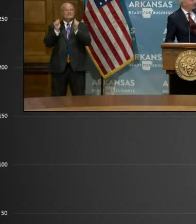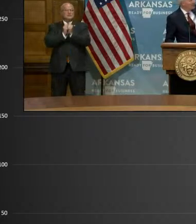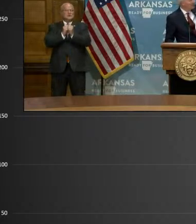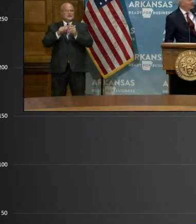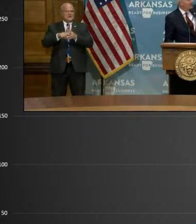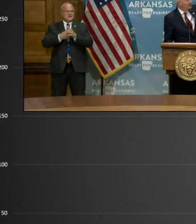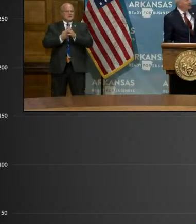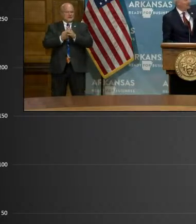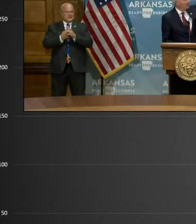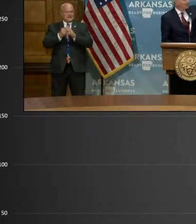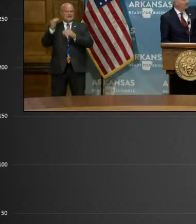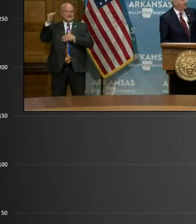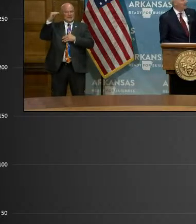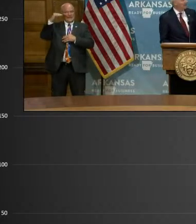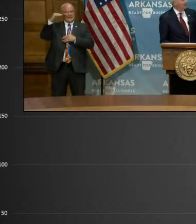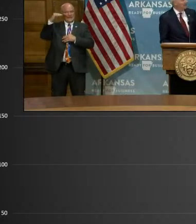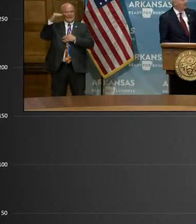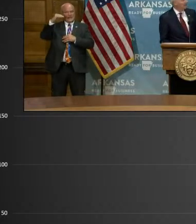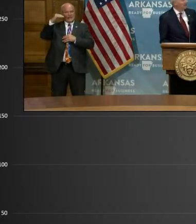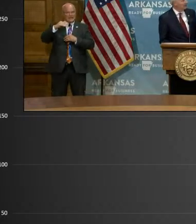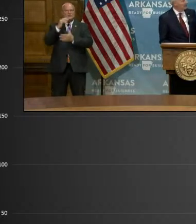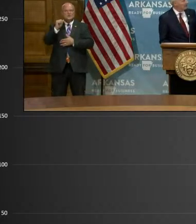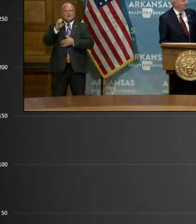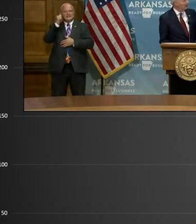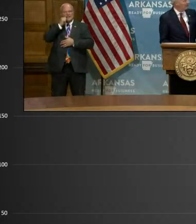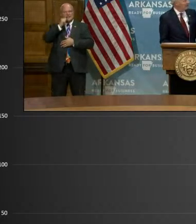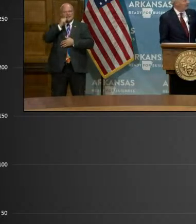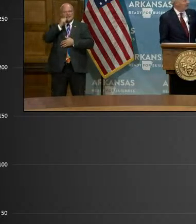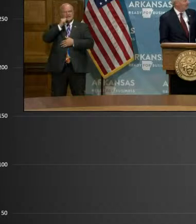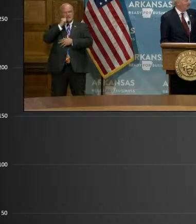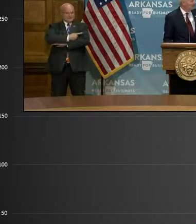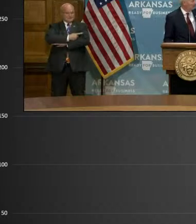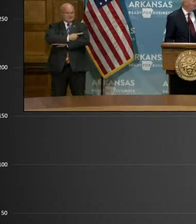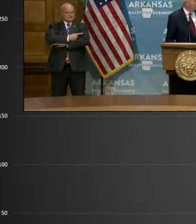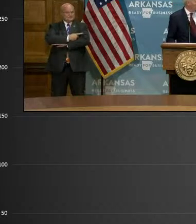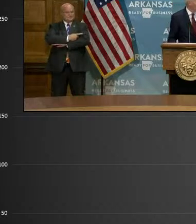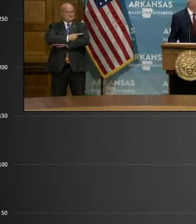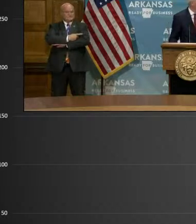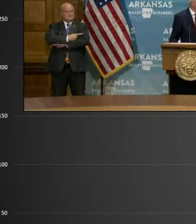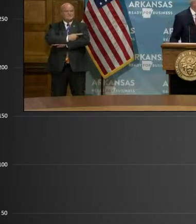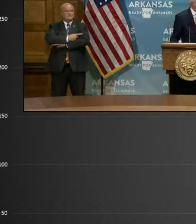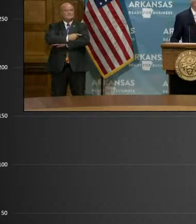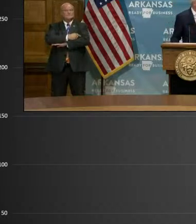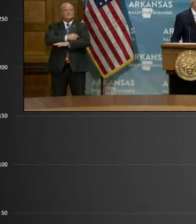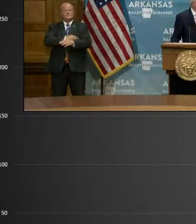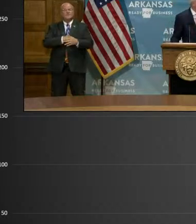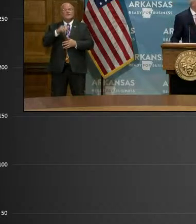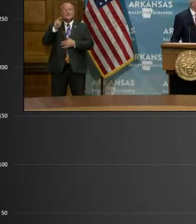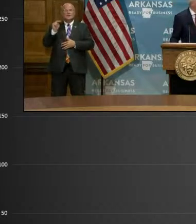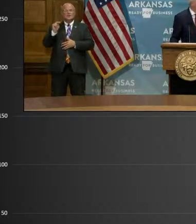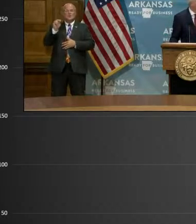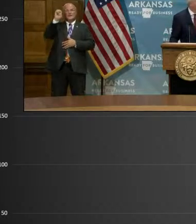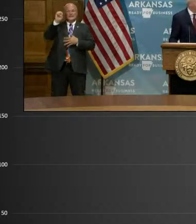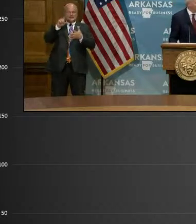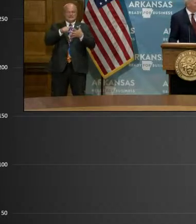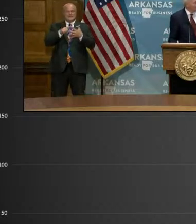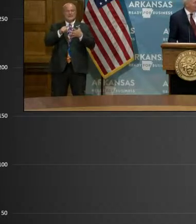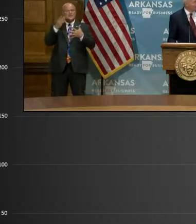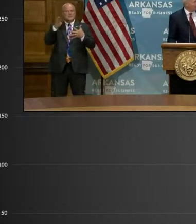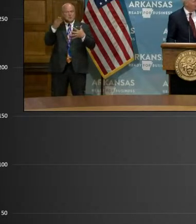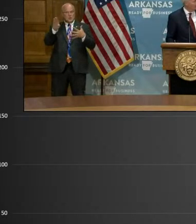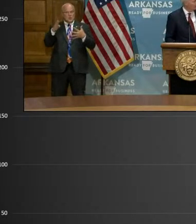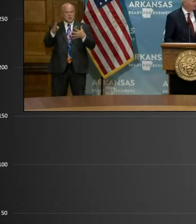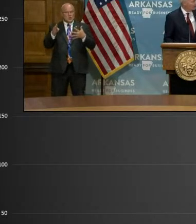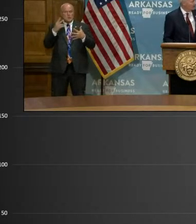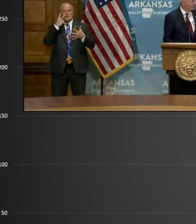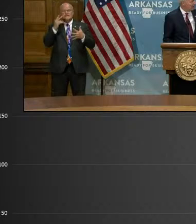the beginning of the decline in new cases each day. If you go to the Northeast, which is the blue, you